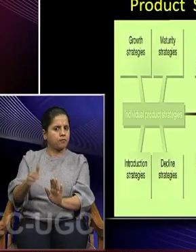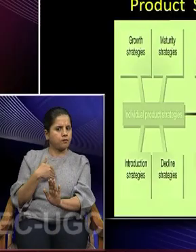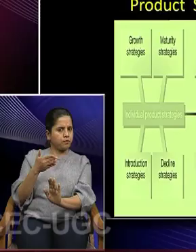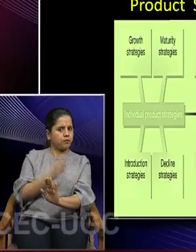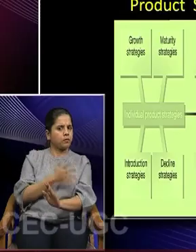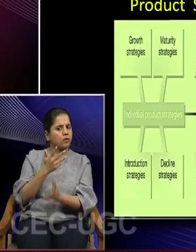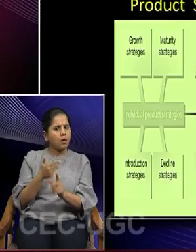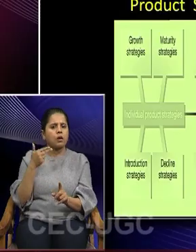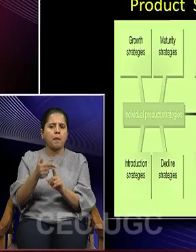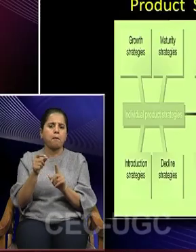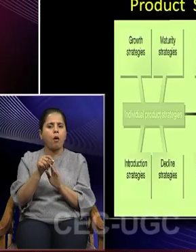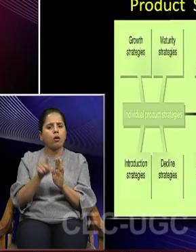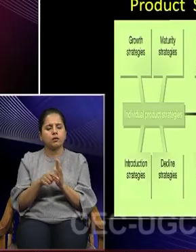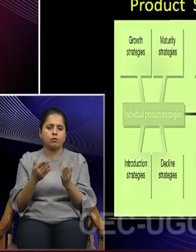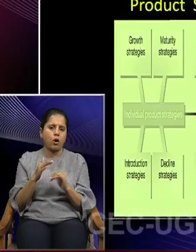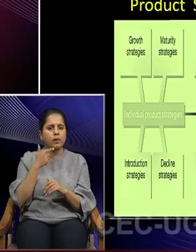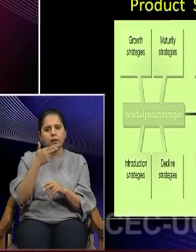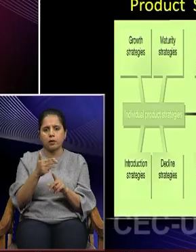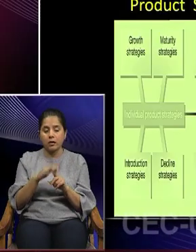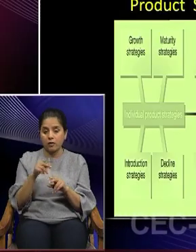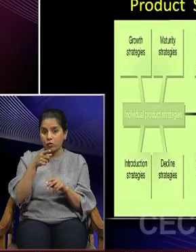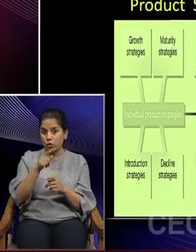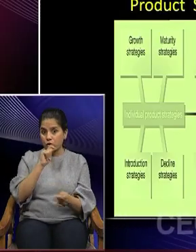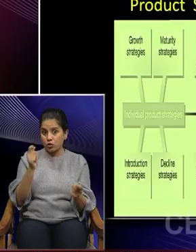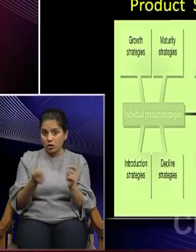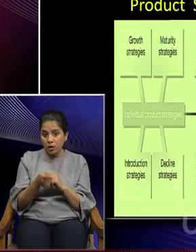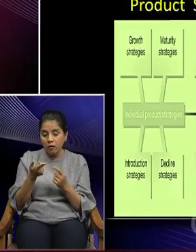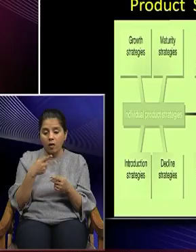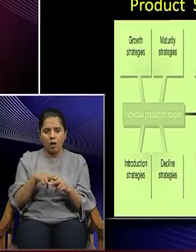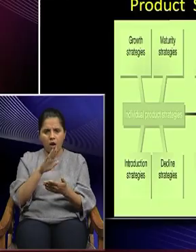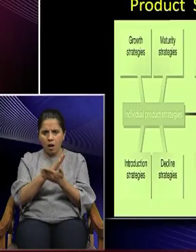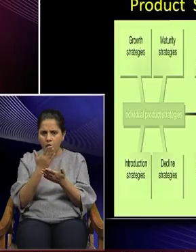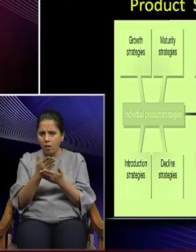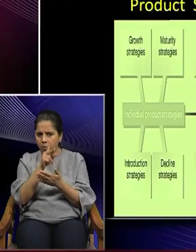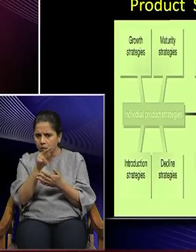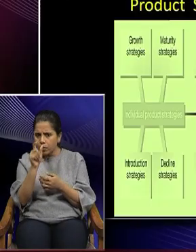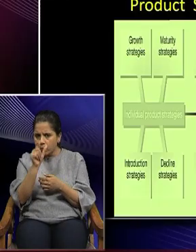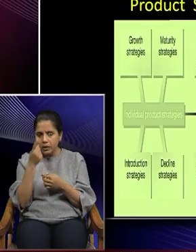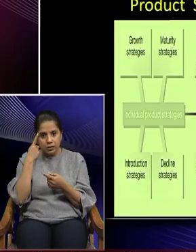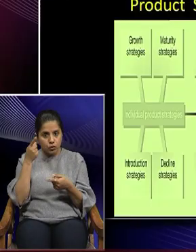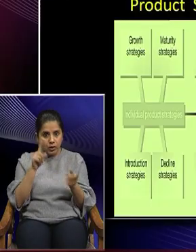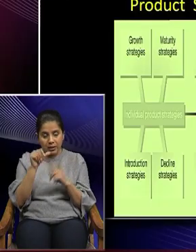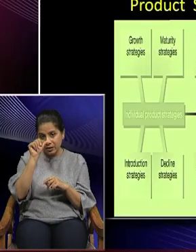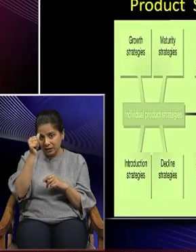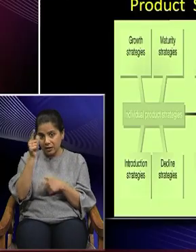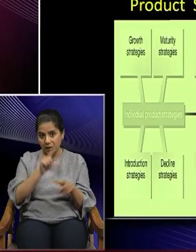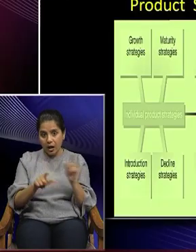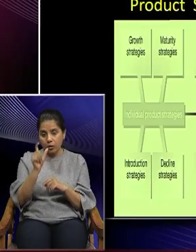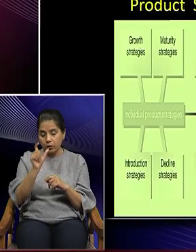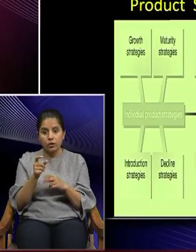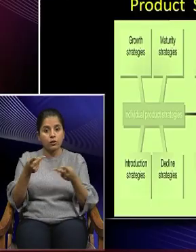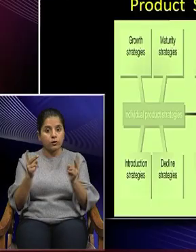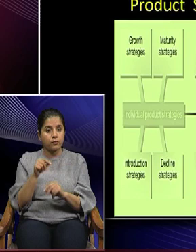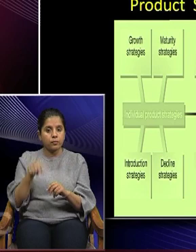could have called it as policy. If you translate this word strategy into Hindi language, we call